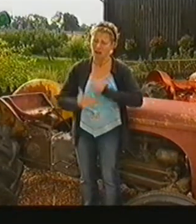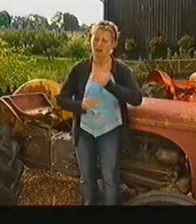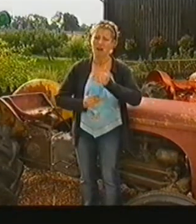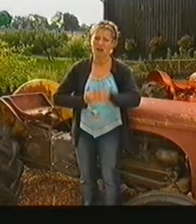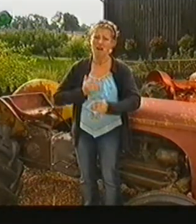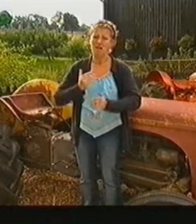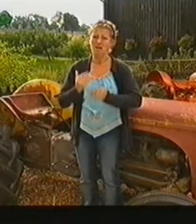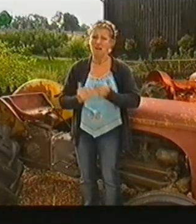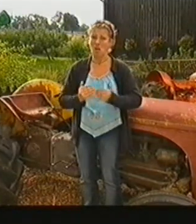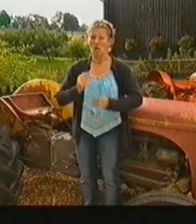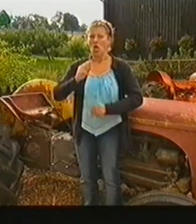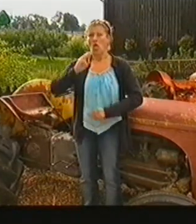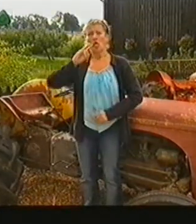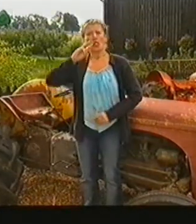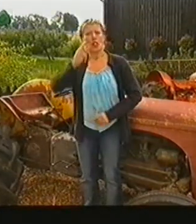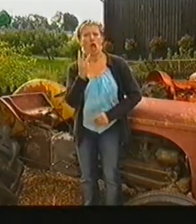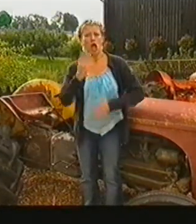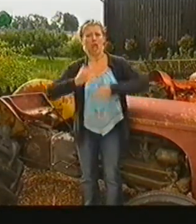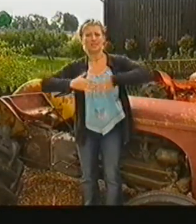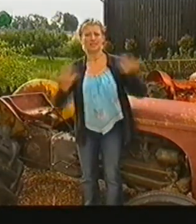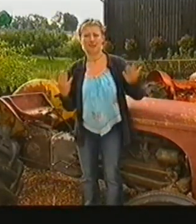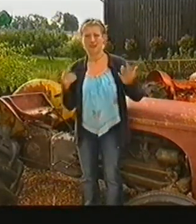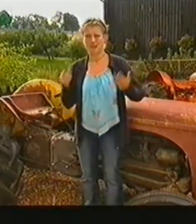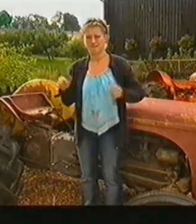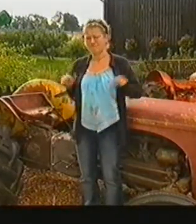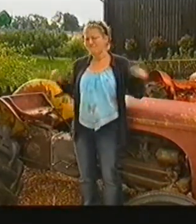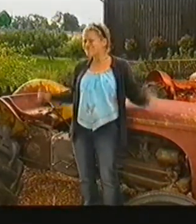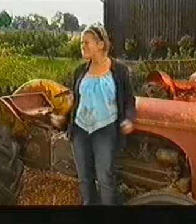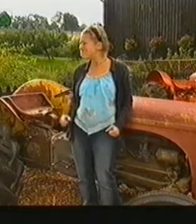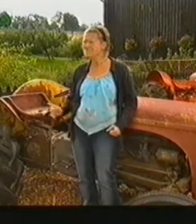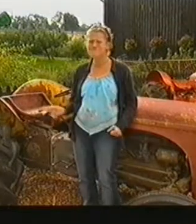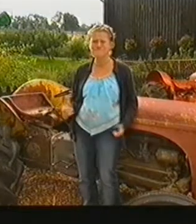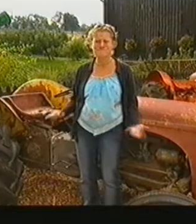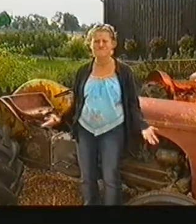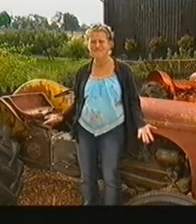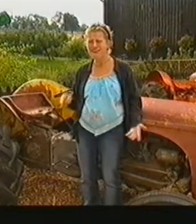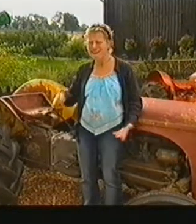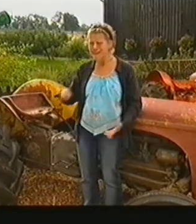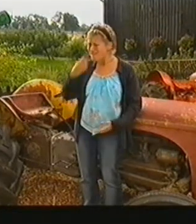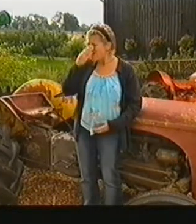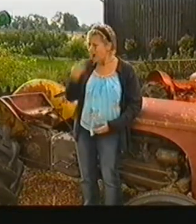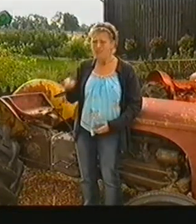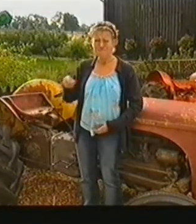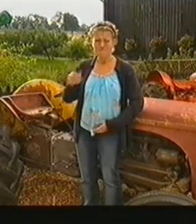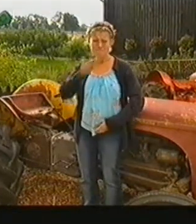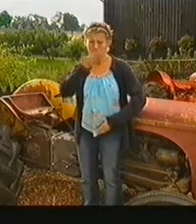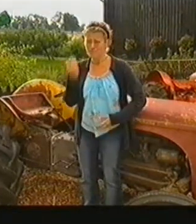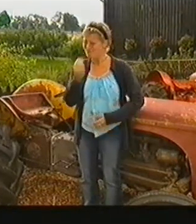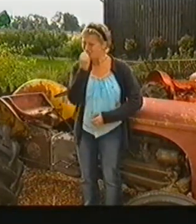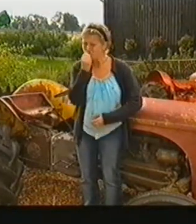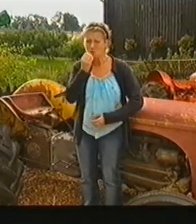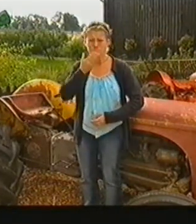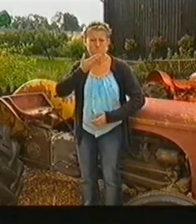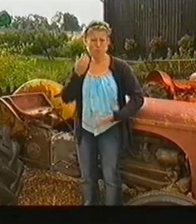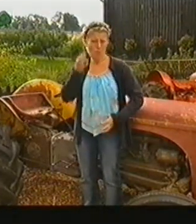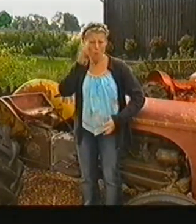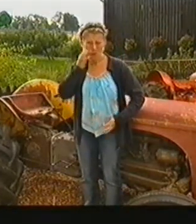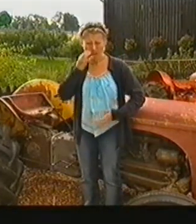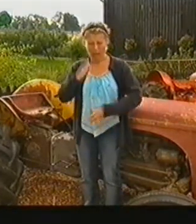went on. "How long can a fox go without food or water?" Boggis asked on the 3rd day. "Not